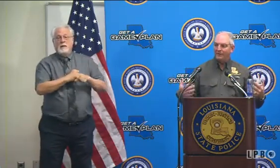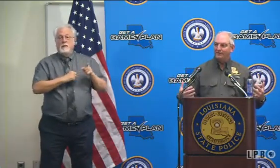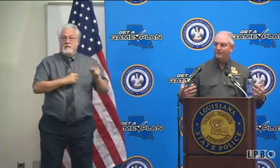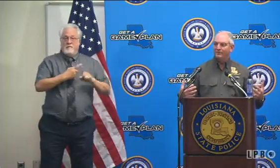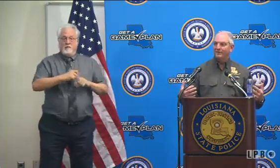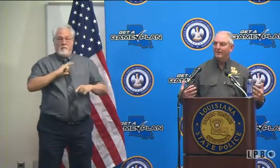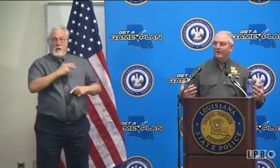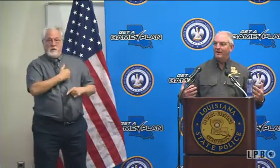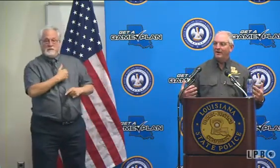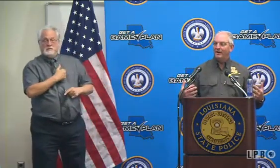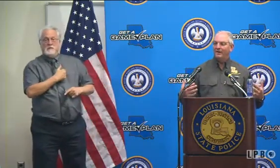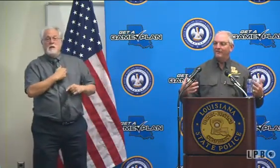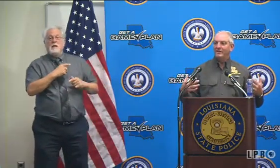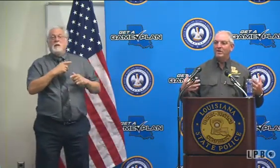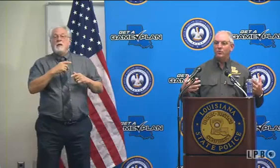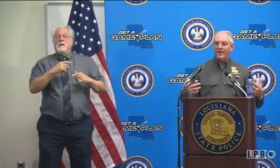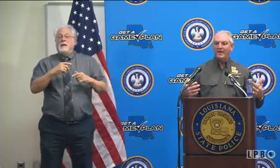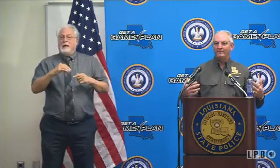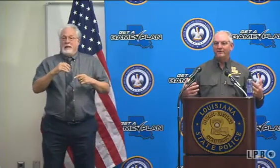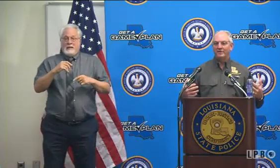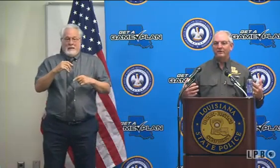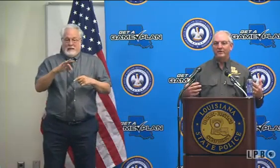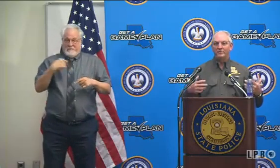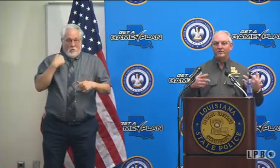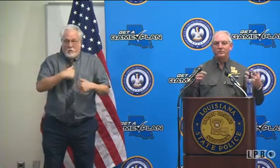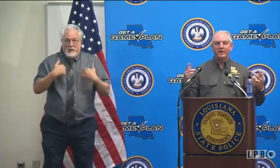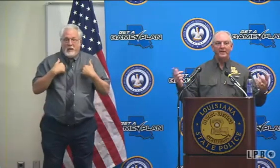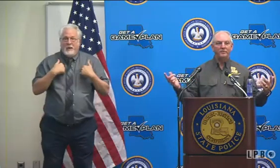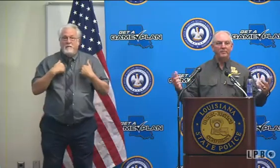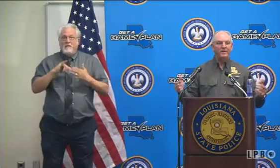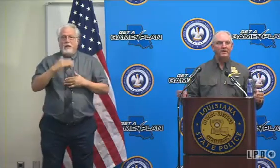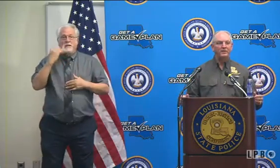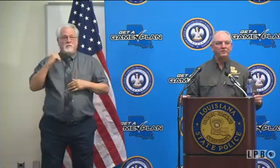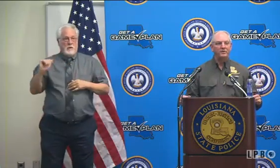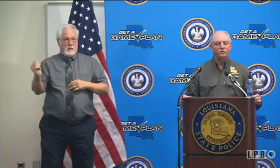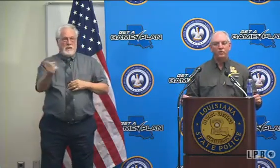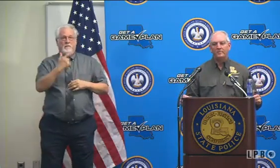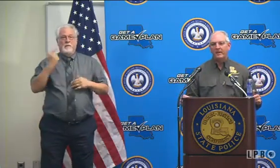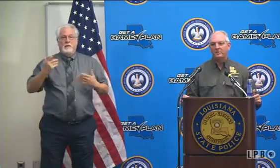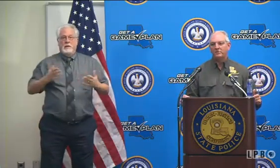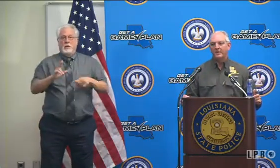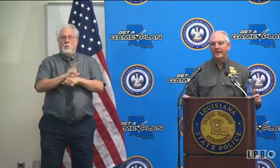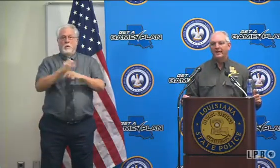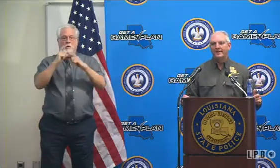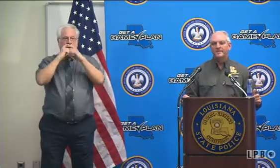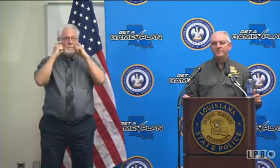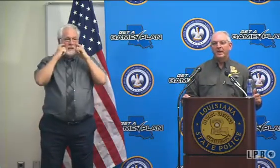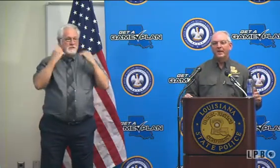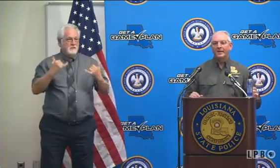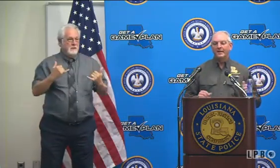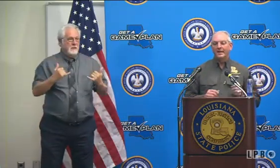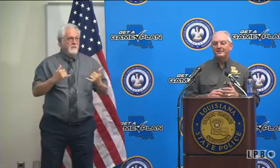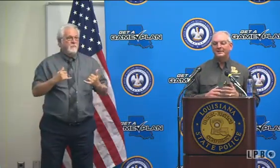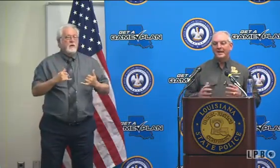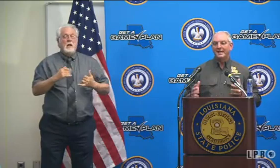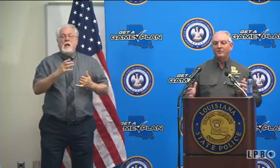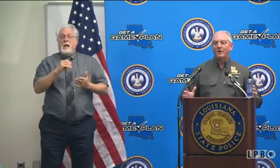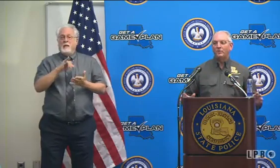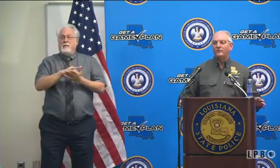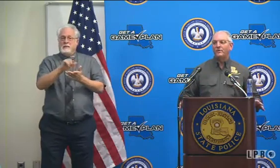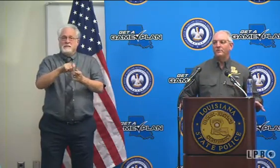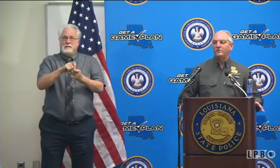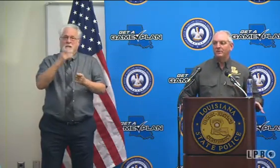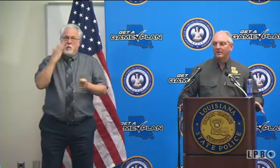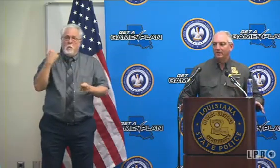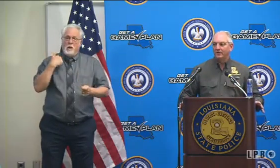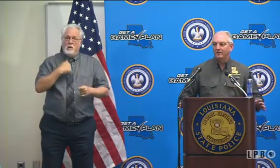from ourselves in the event that we have COVID, which is why everybody here is wearing masks today. And that's exactly why